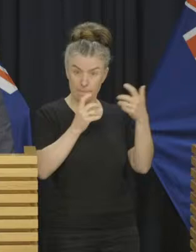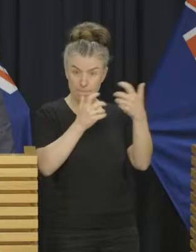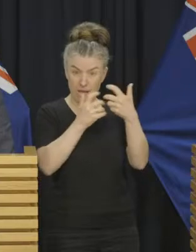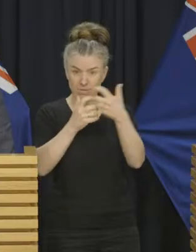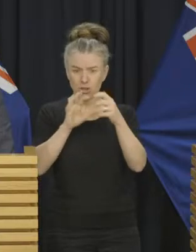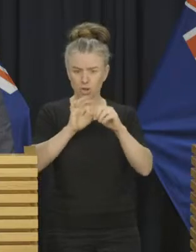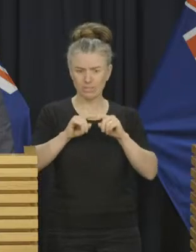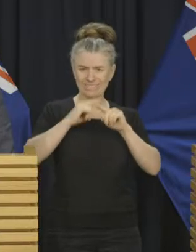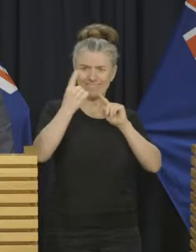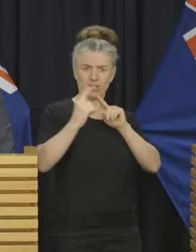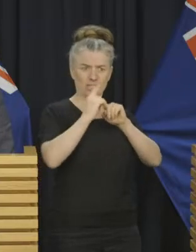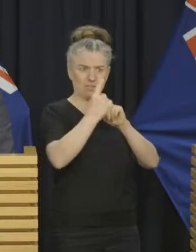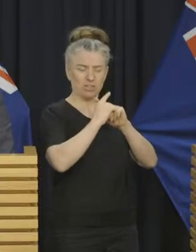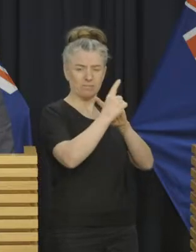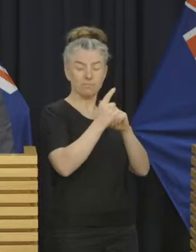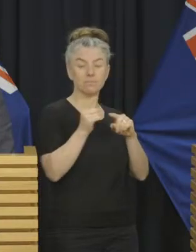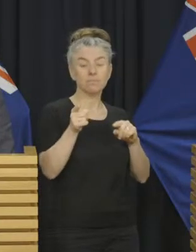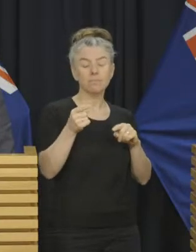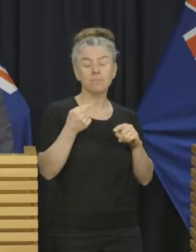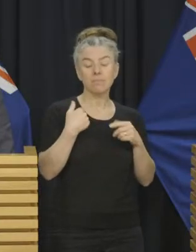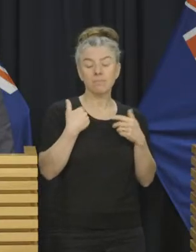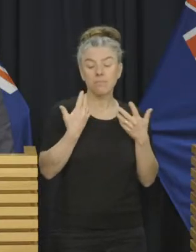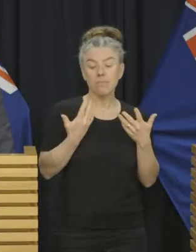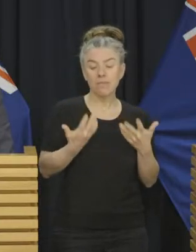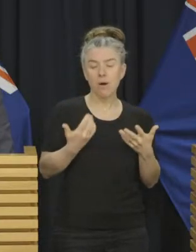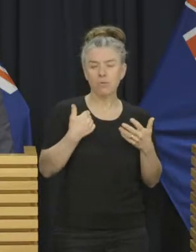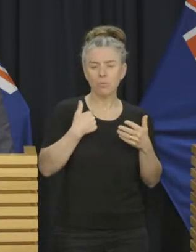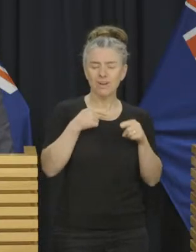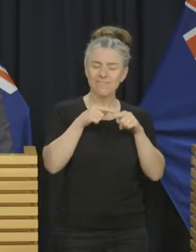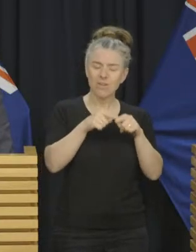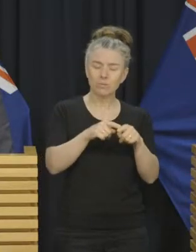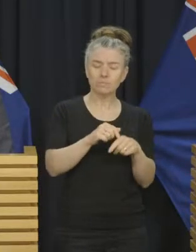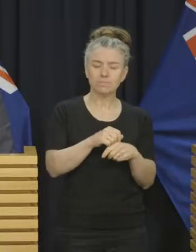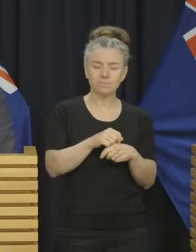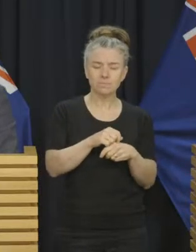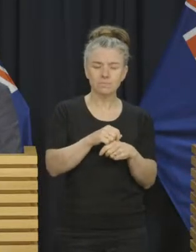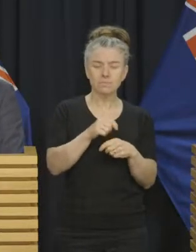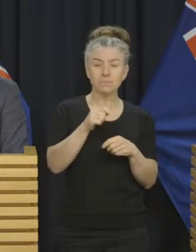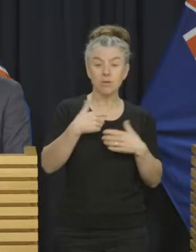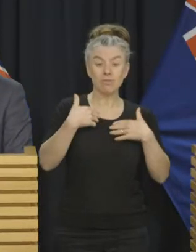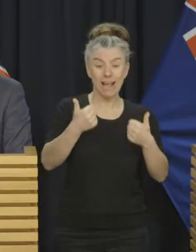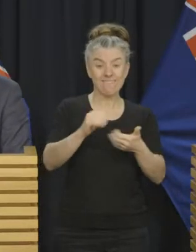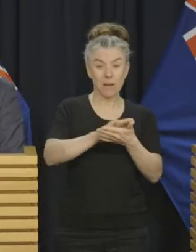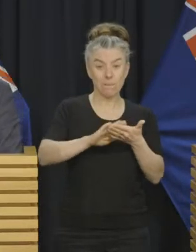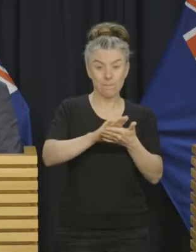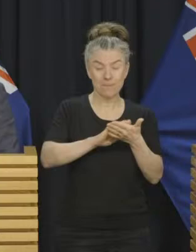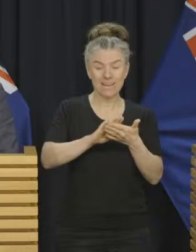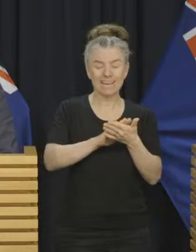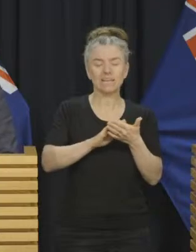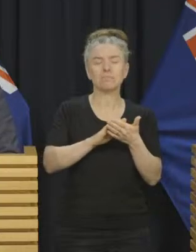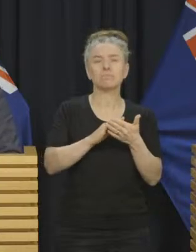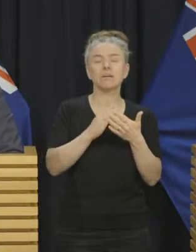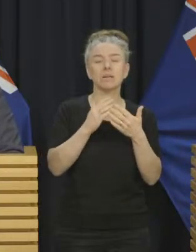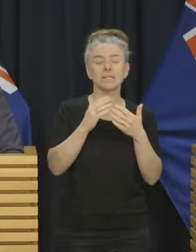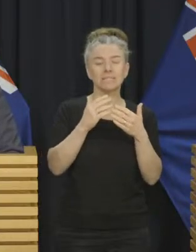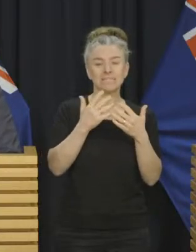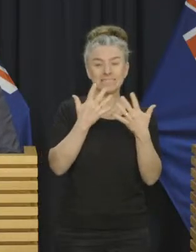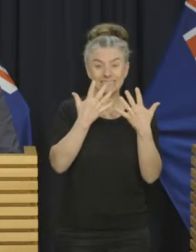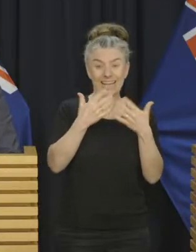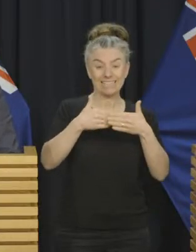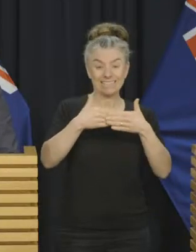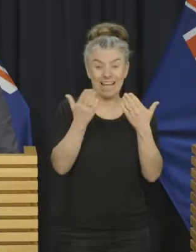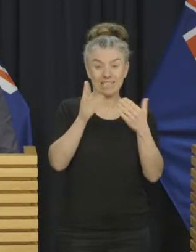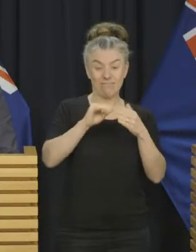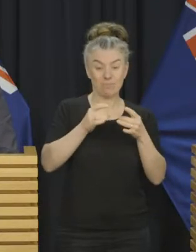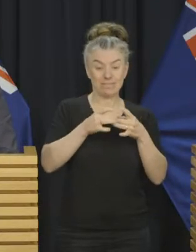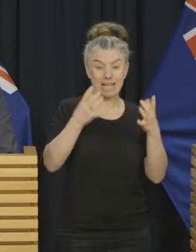do is, currently we have used the definition of at least 10 days since onset of symptoms, or since a